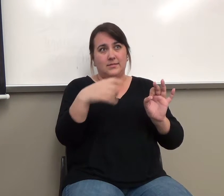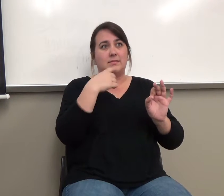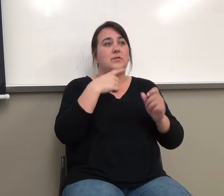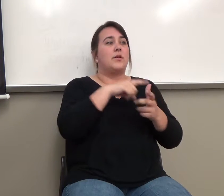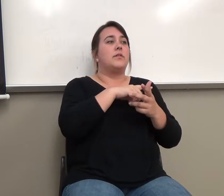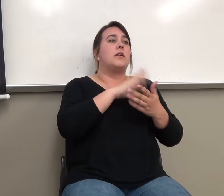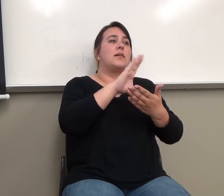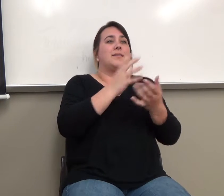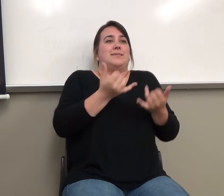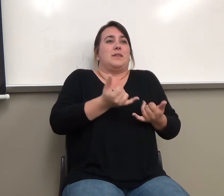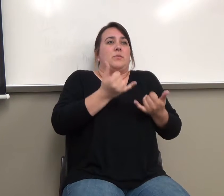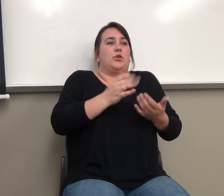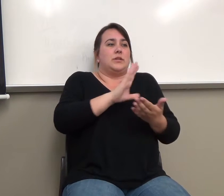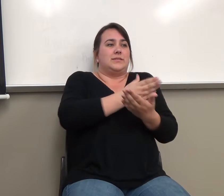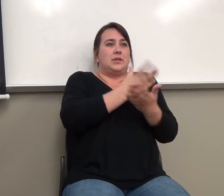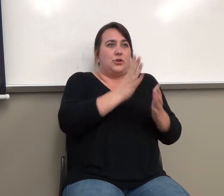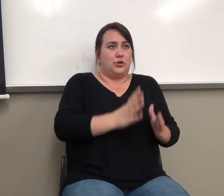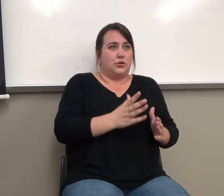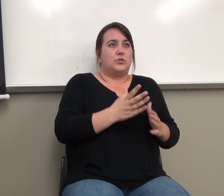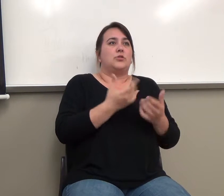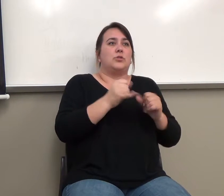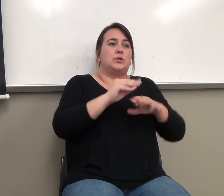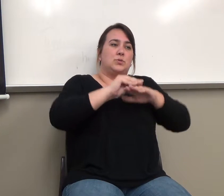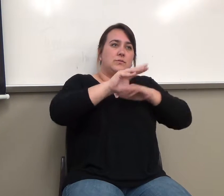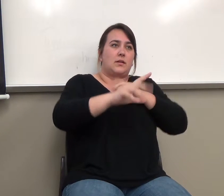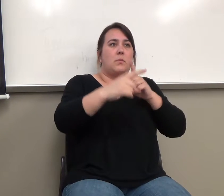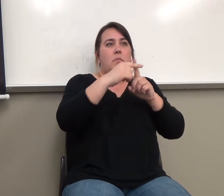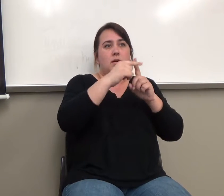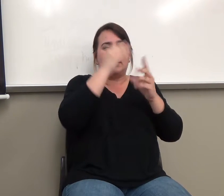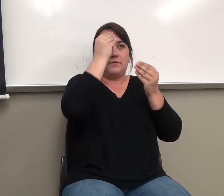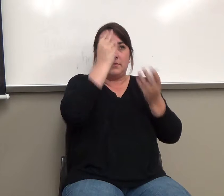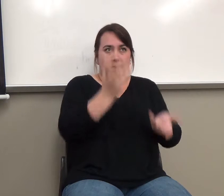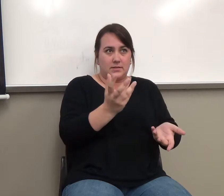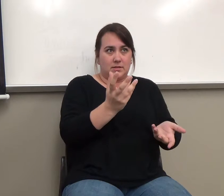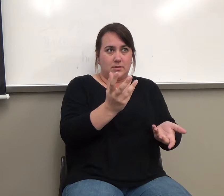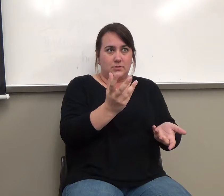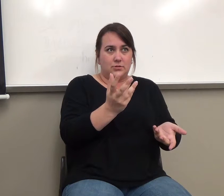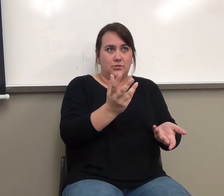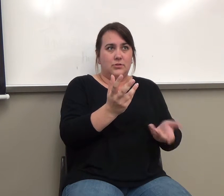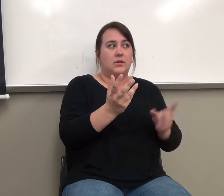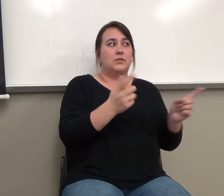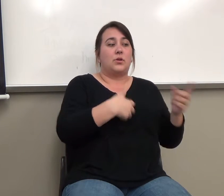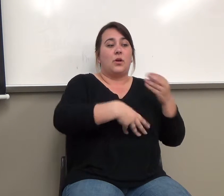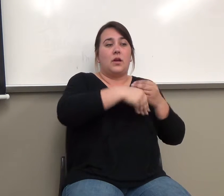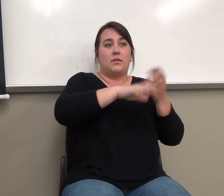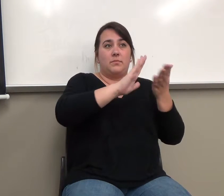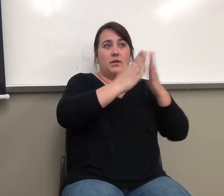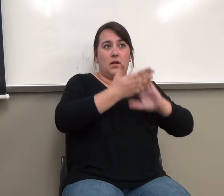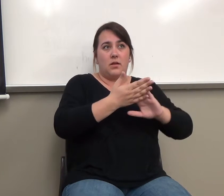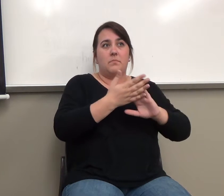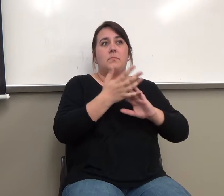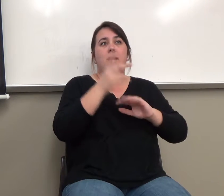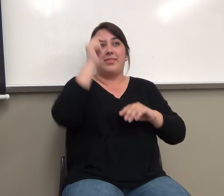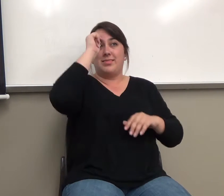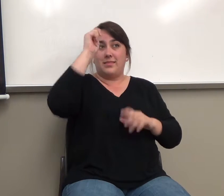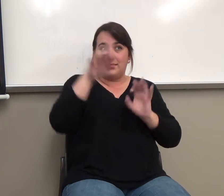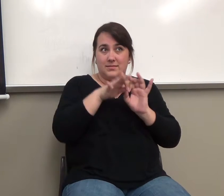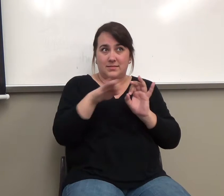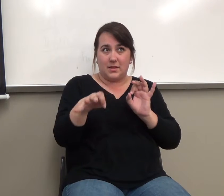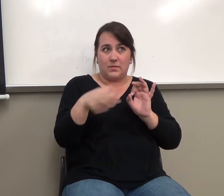this are singer A with song A, singer B with song B, and singer C with song C. Now,